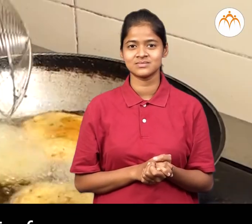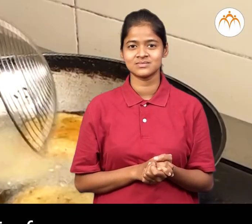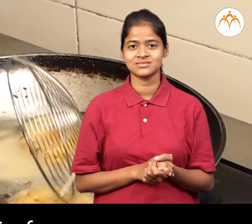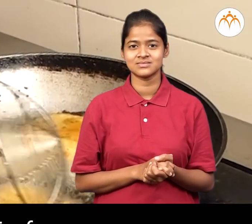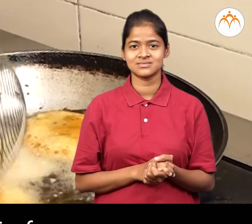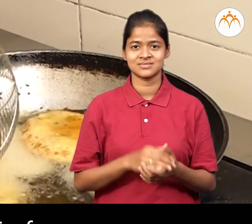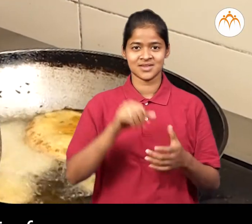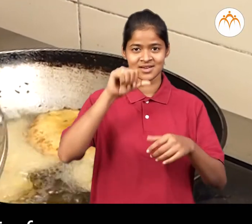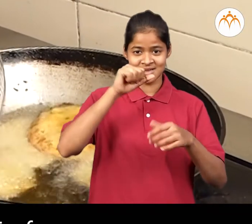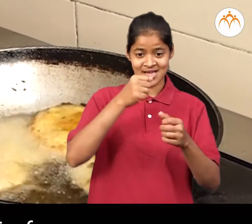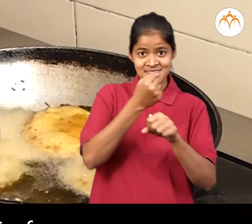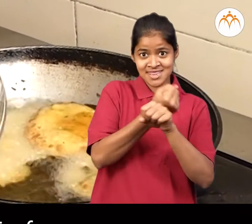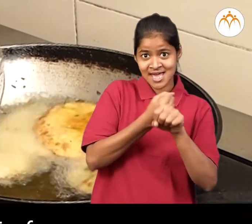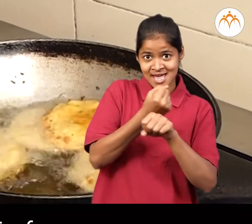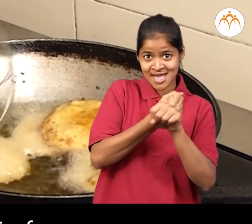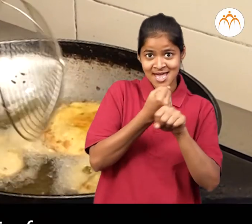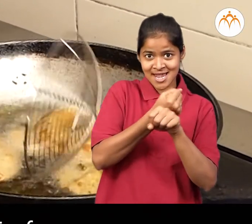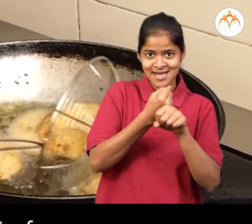To fry